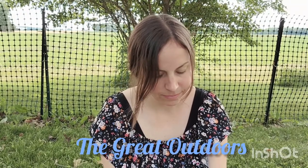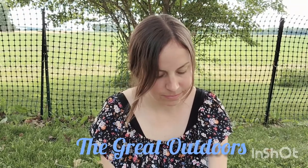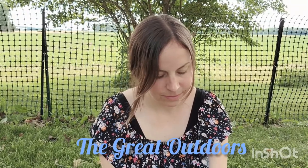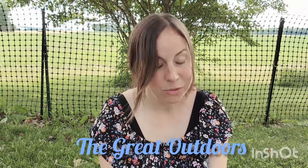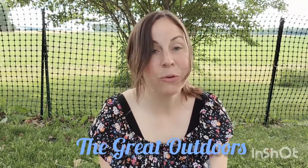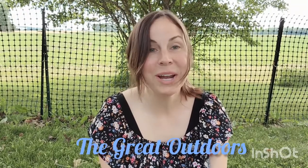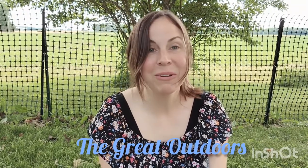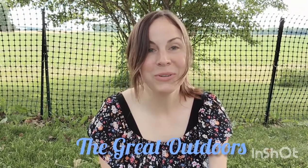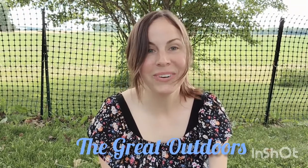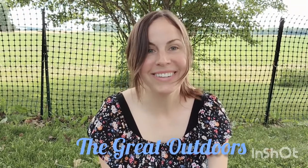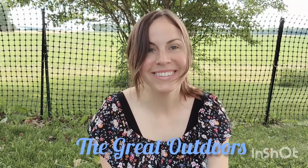The great outdoors.